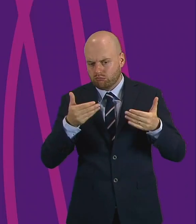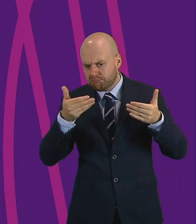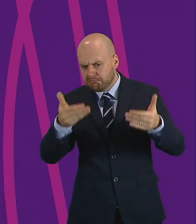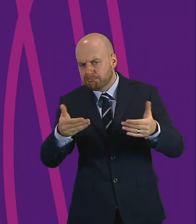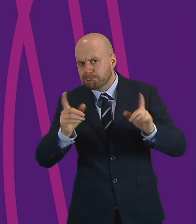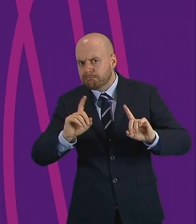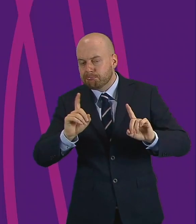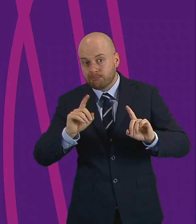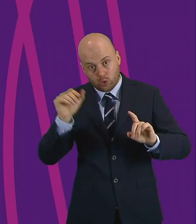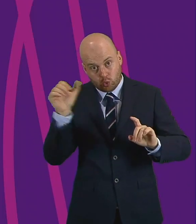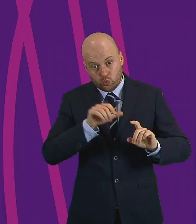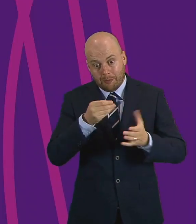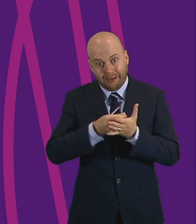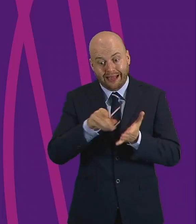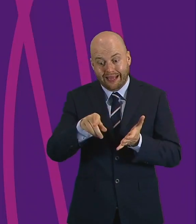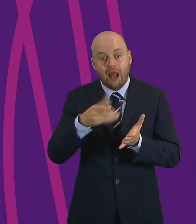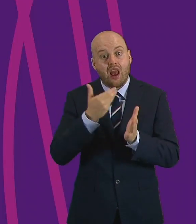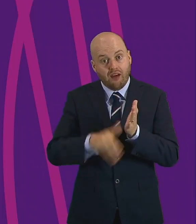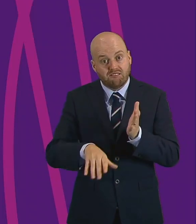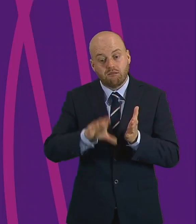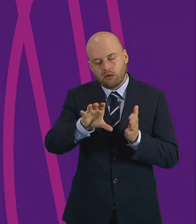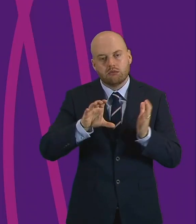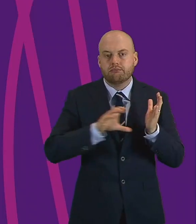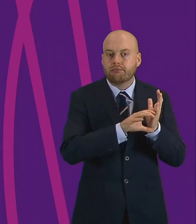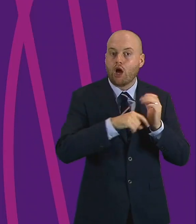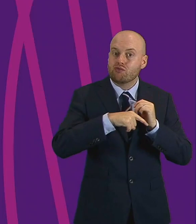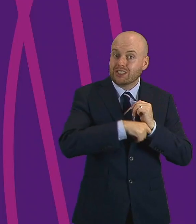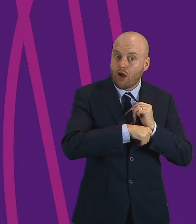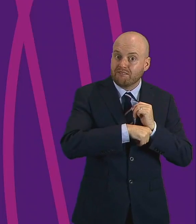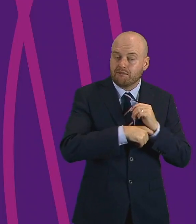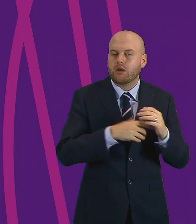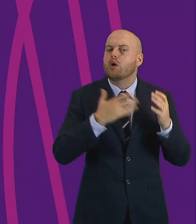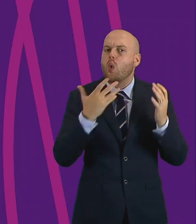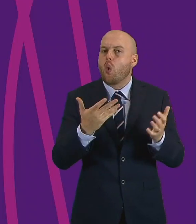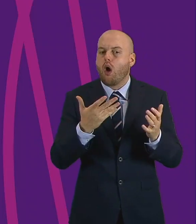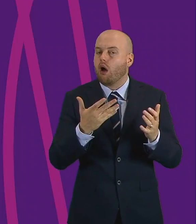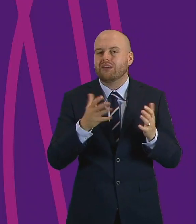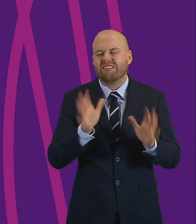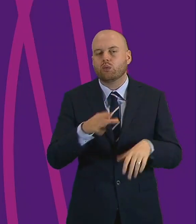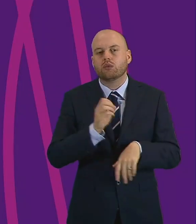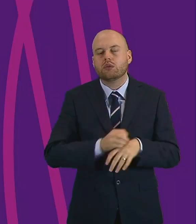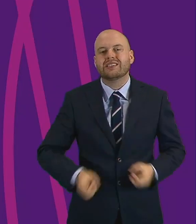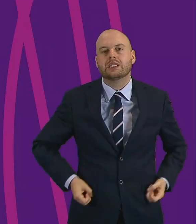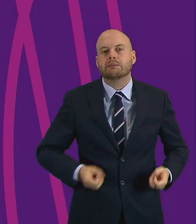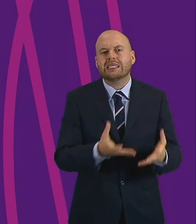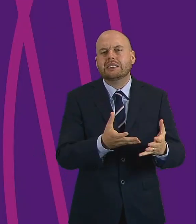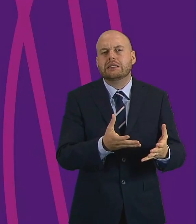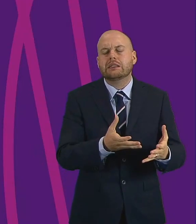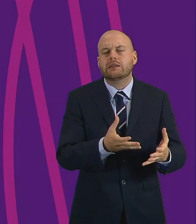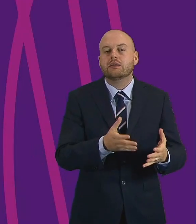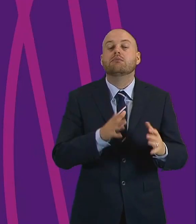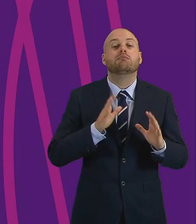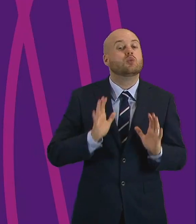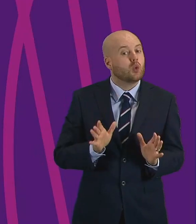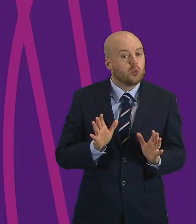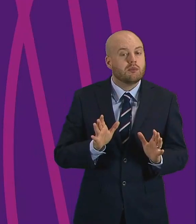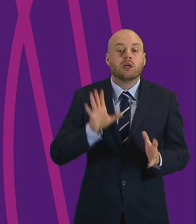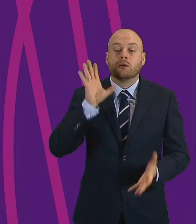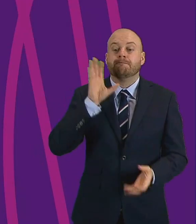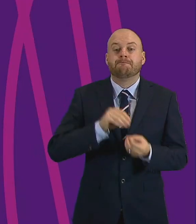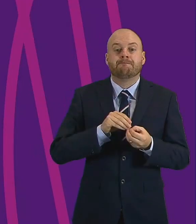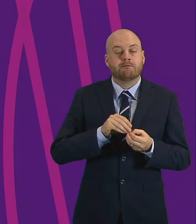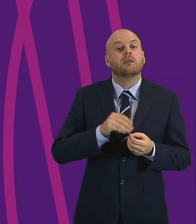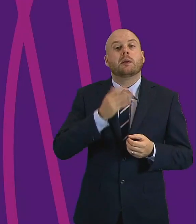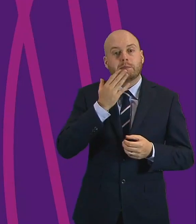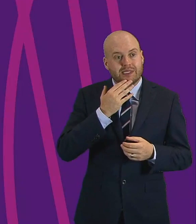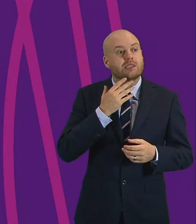reserves or whether we are going to spend every single penny we have. But in conclusion, by all means, let us use borrowing at both a UK and